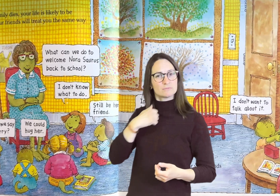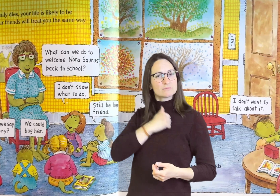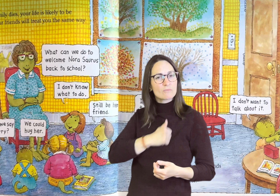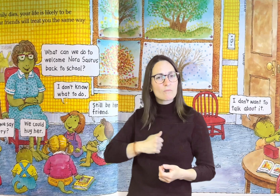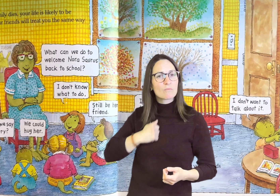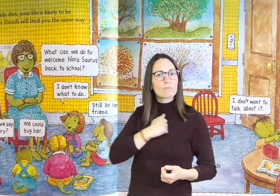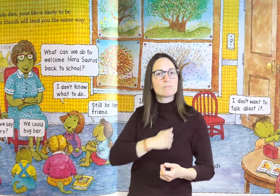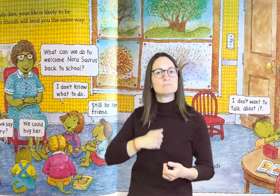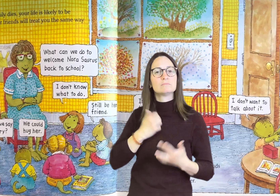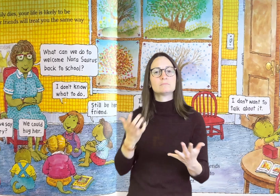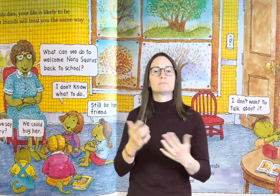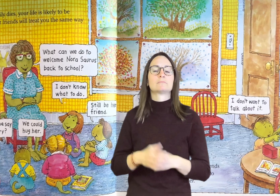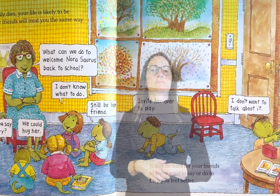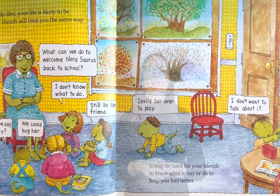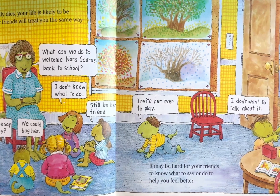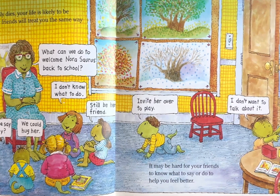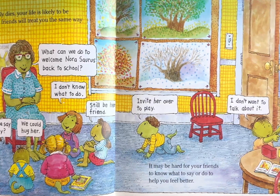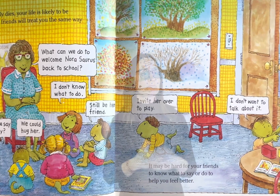Should we say I'm sorry?